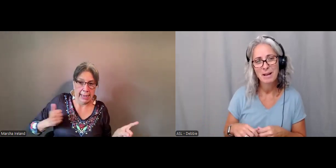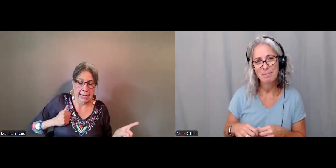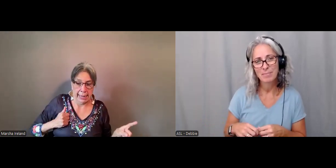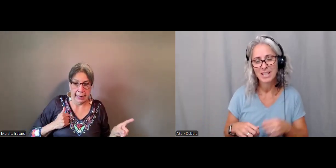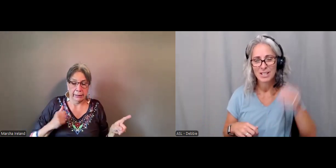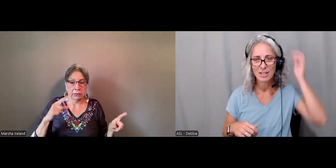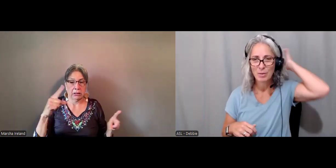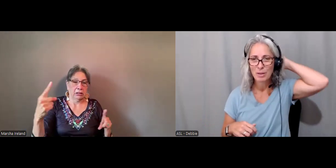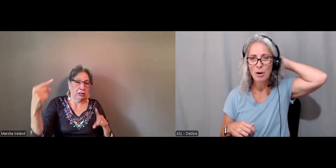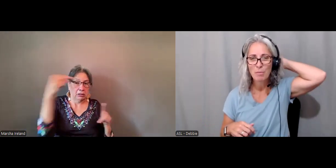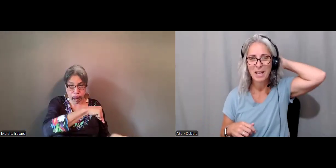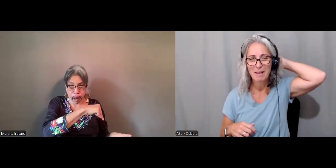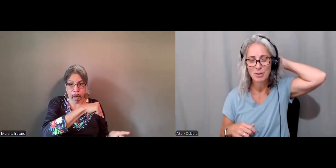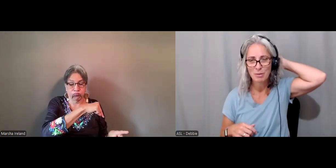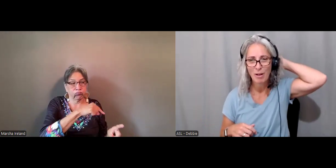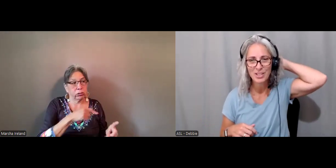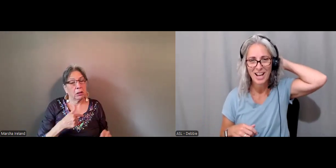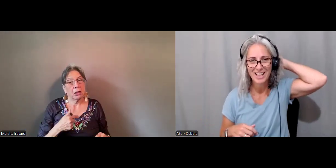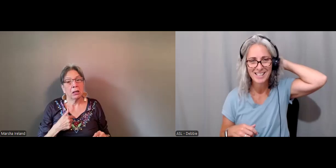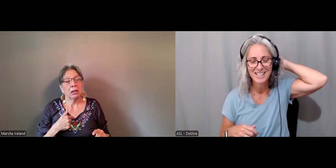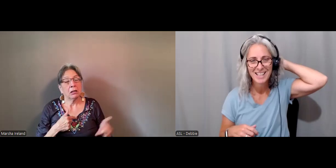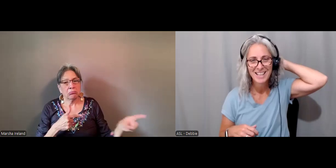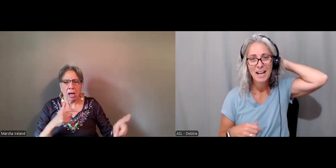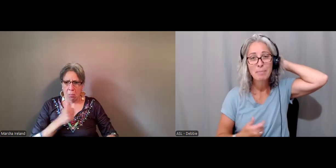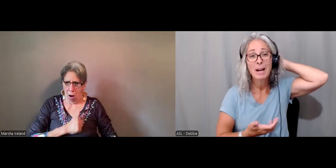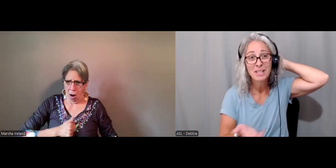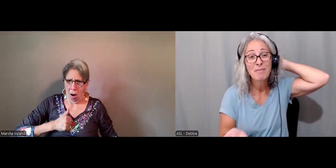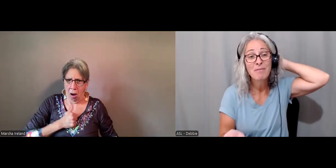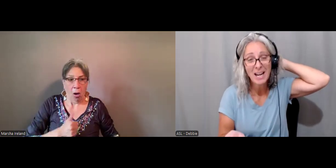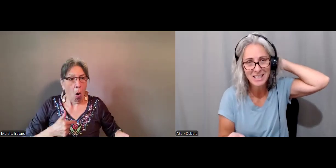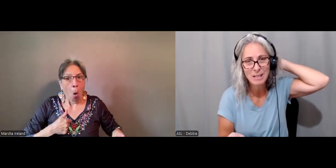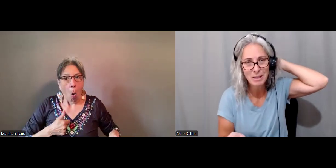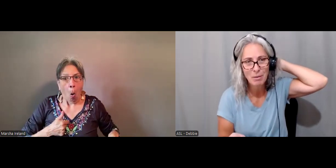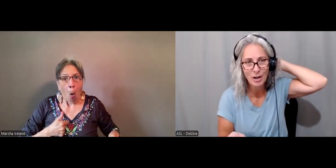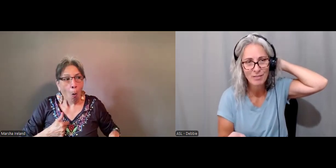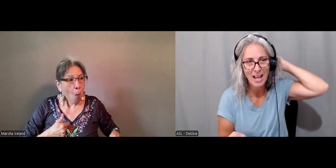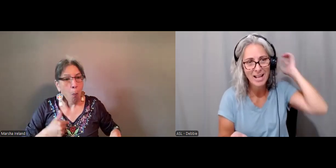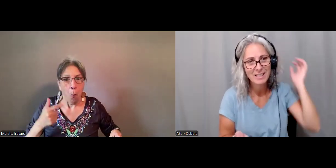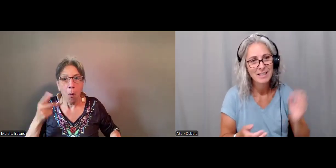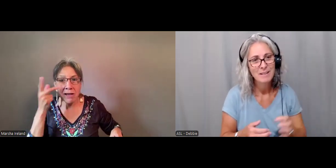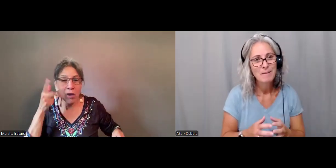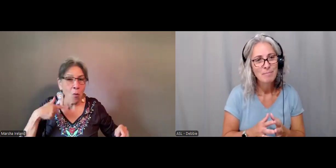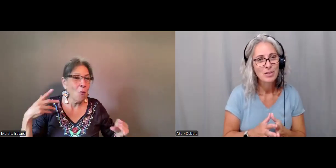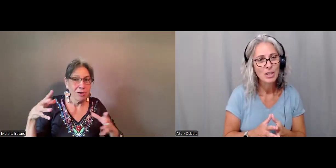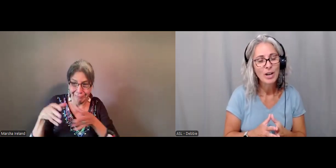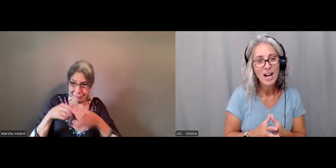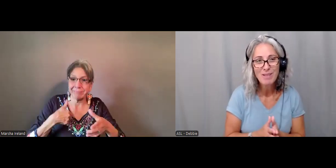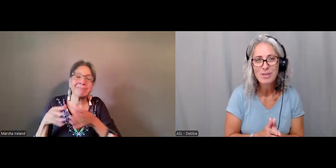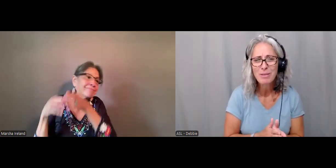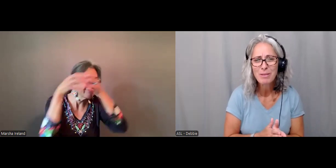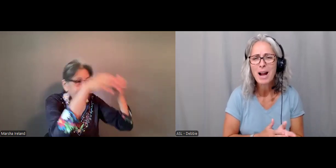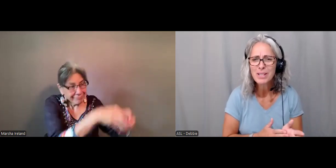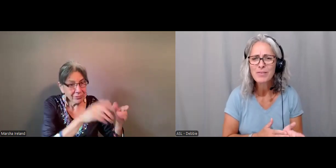that when the Pope came to apologize, I was invited to be a part of that. And